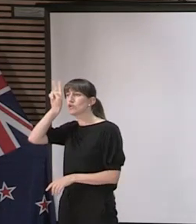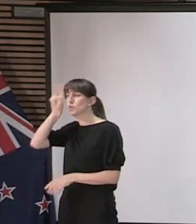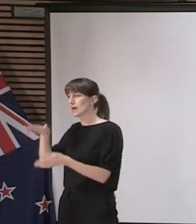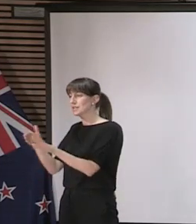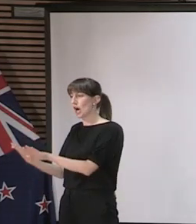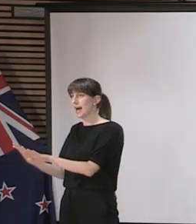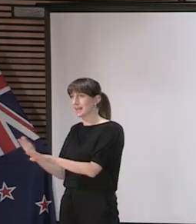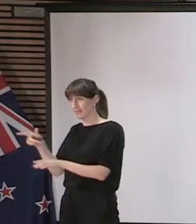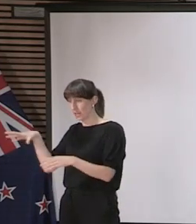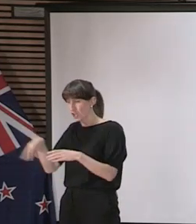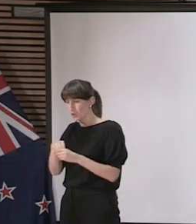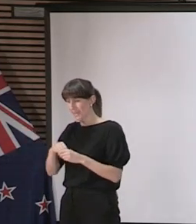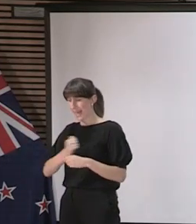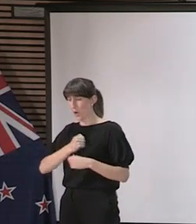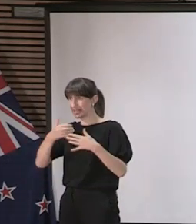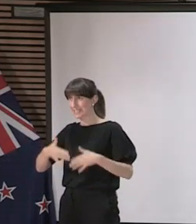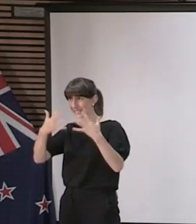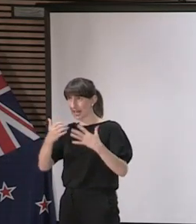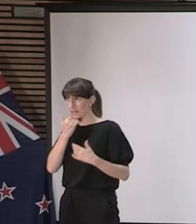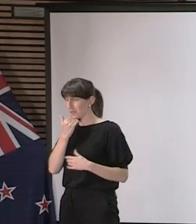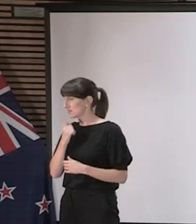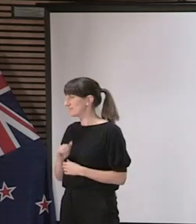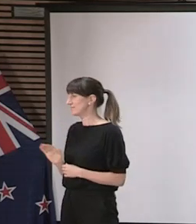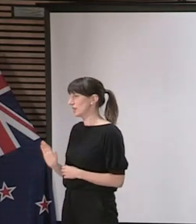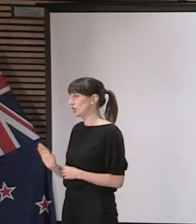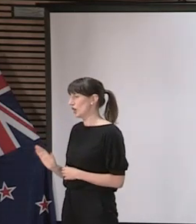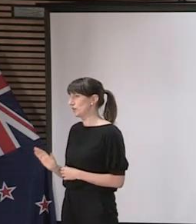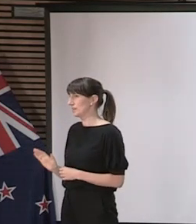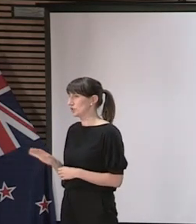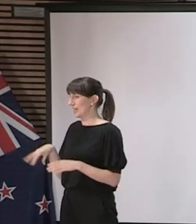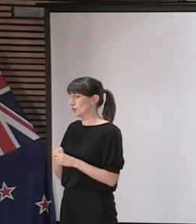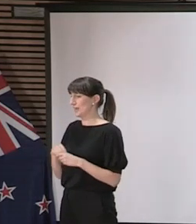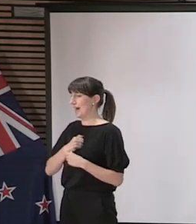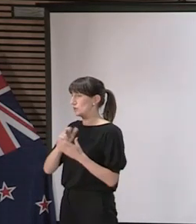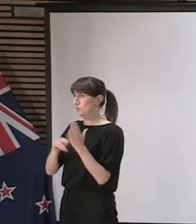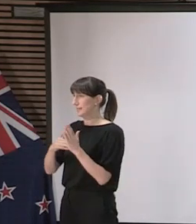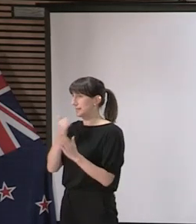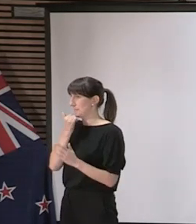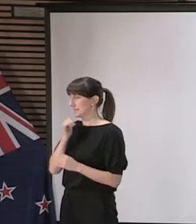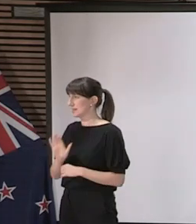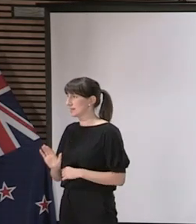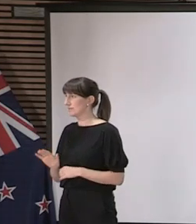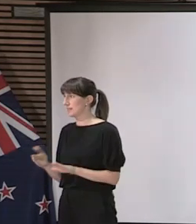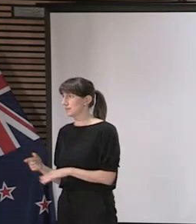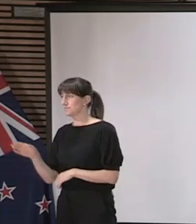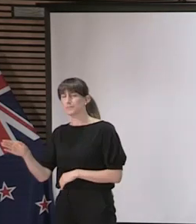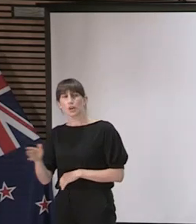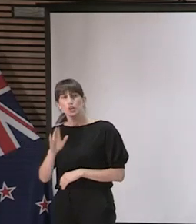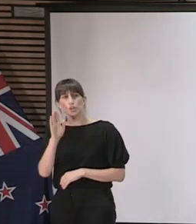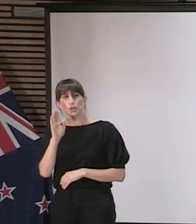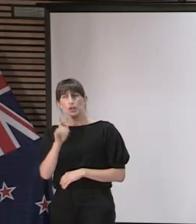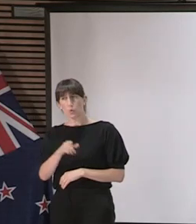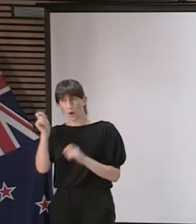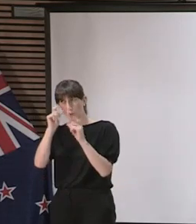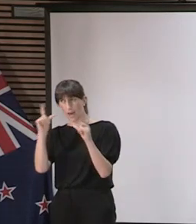statistic. No, they wouldn't be. Yeah. Oh, last question up the other way. Just very quickly, are you aware of Iona Holstead, the Education